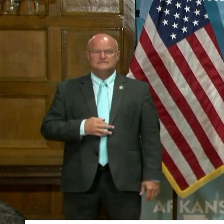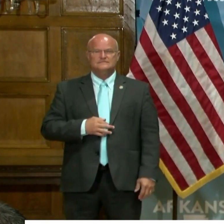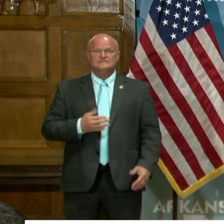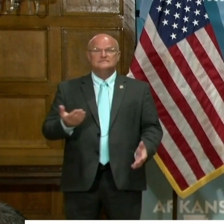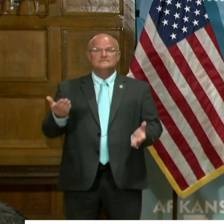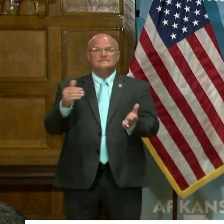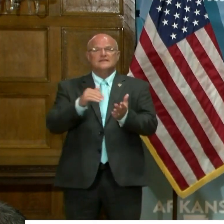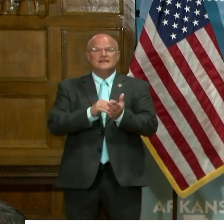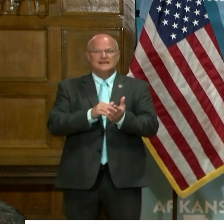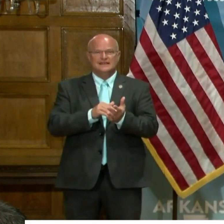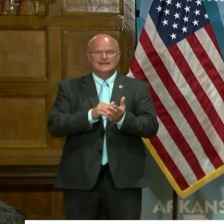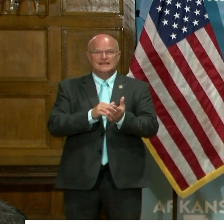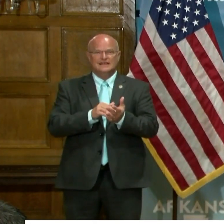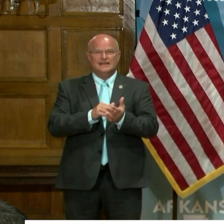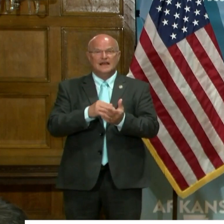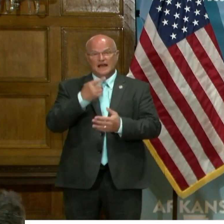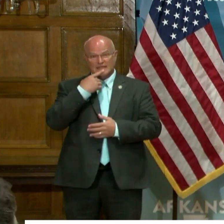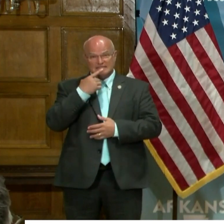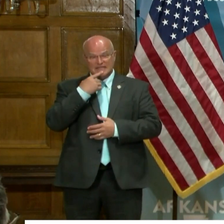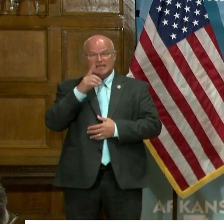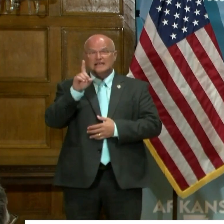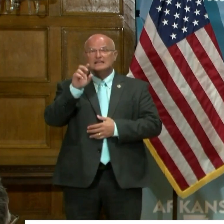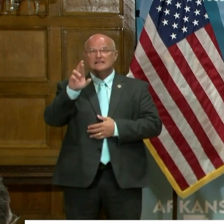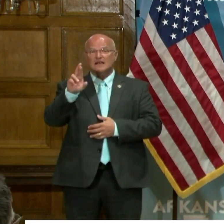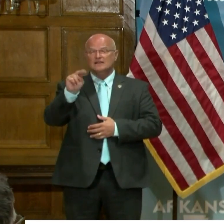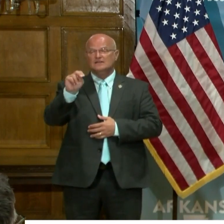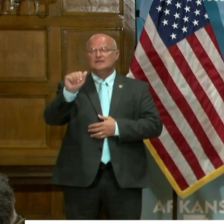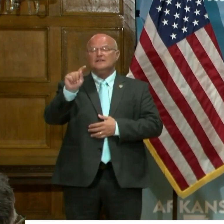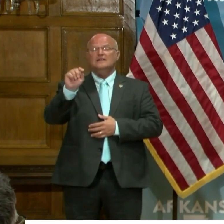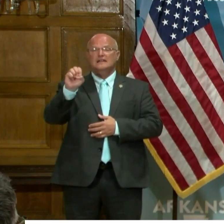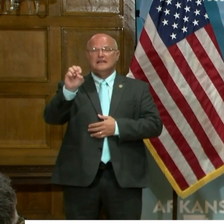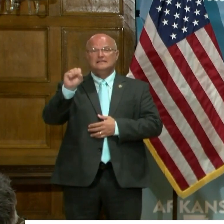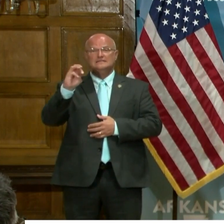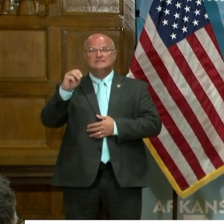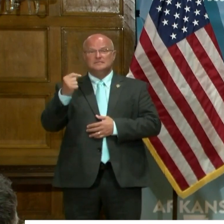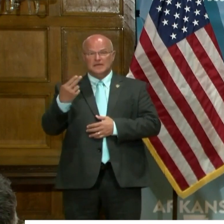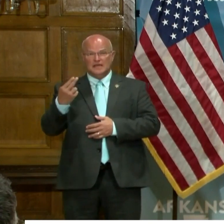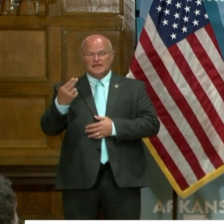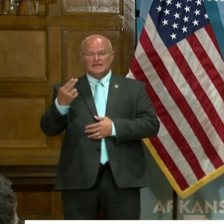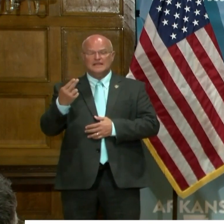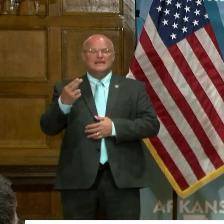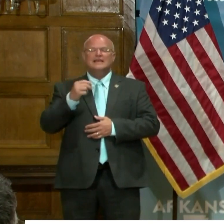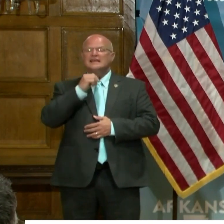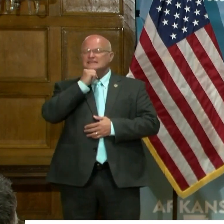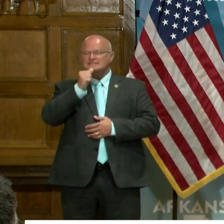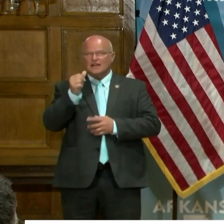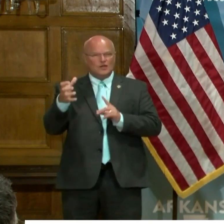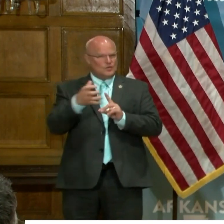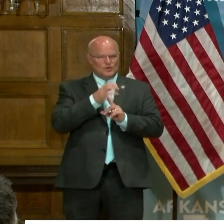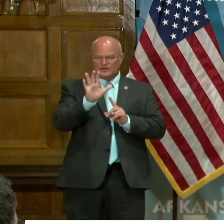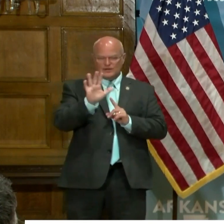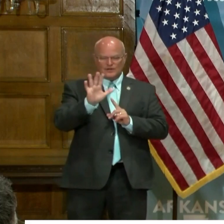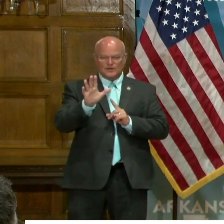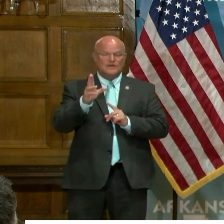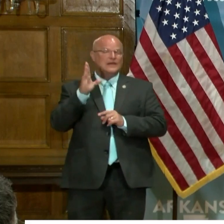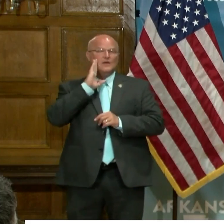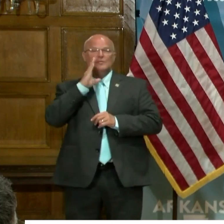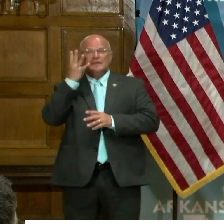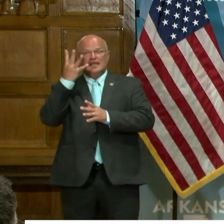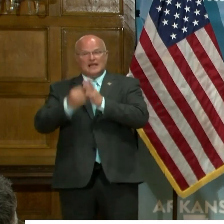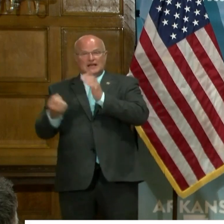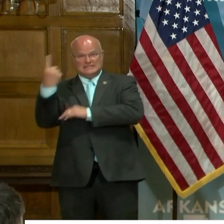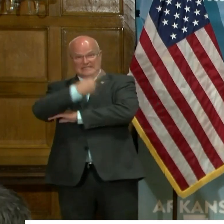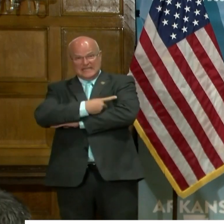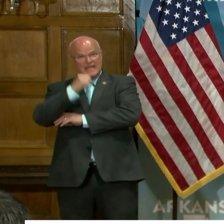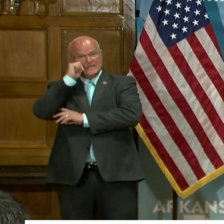And again, I'll say that Dr. Nate Smith is not unavailable because of quarantine. He will be out